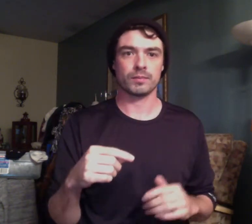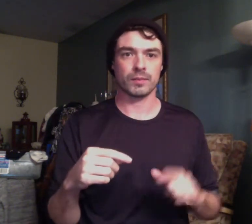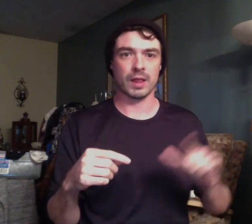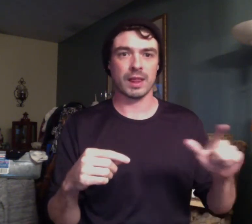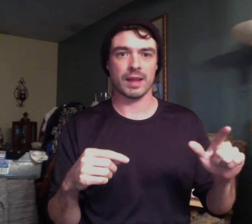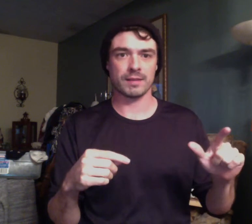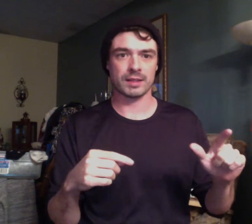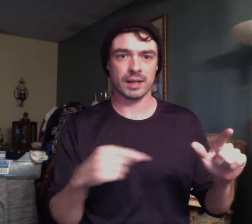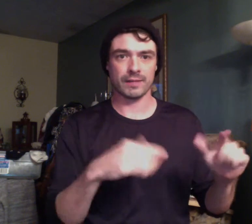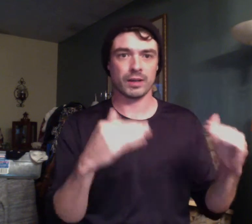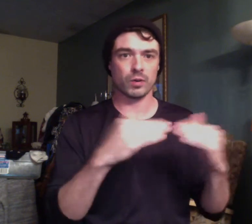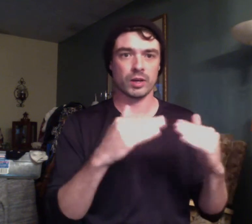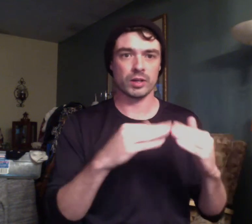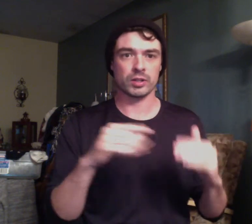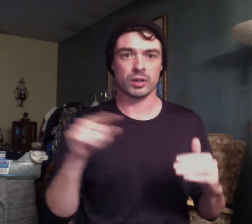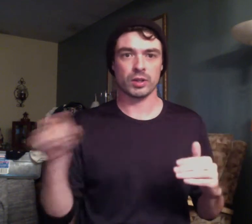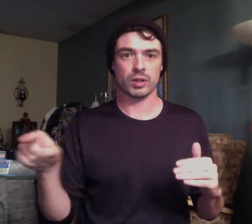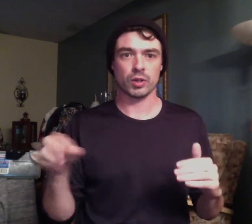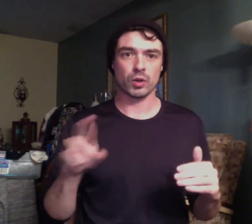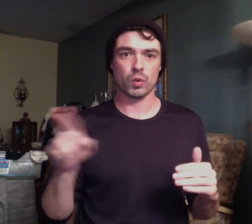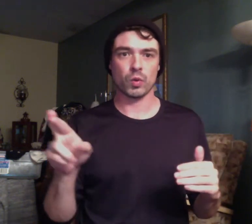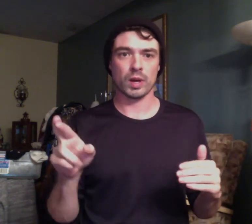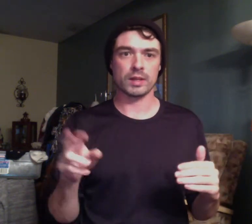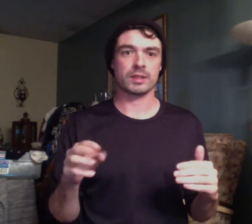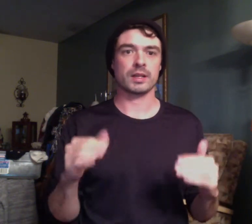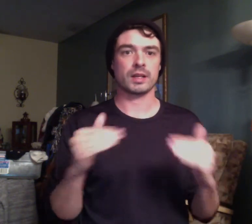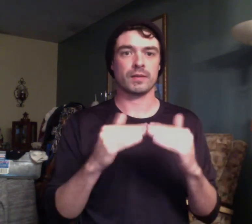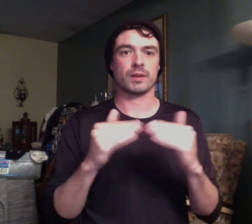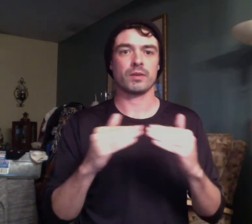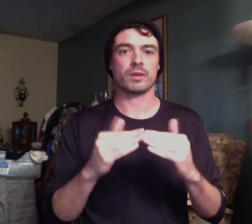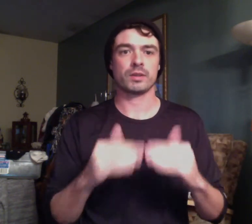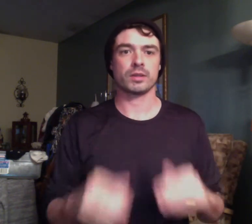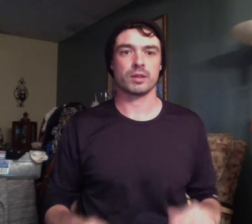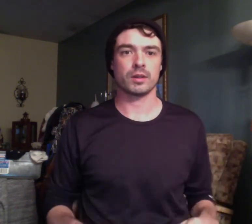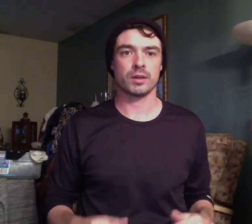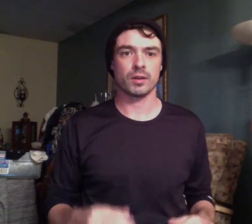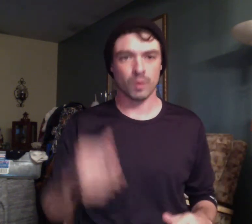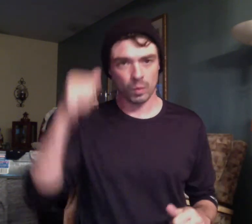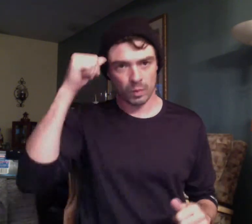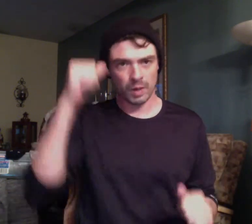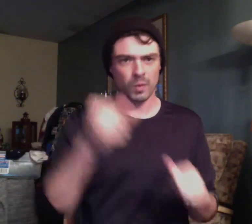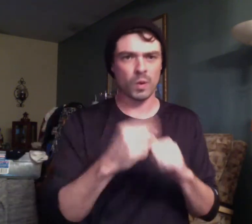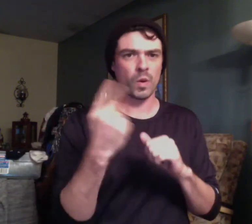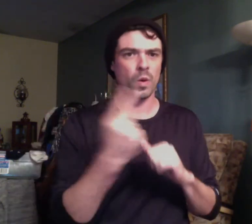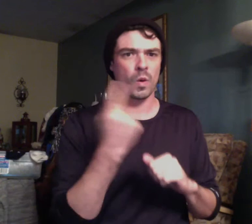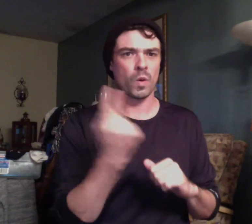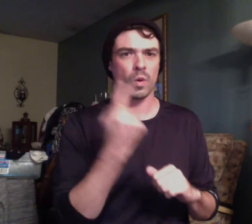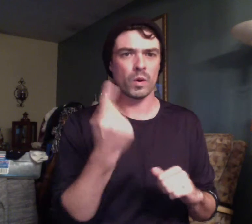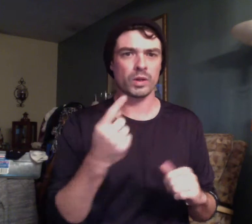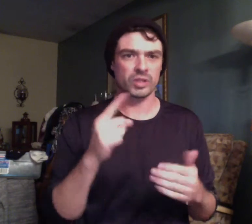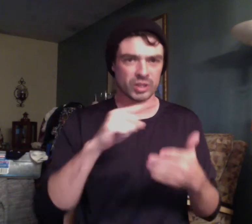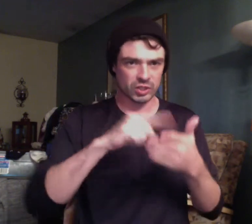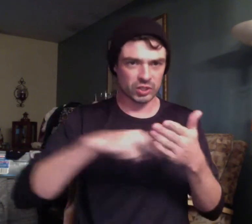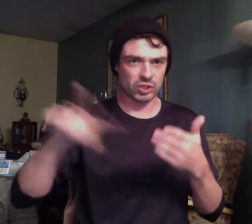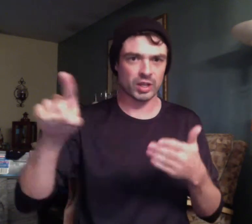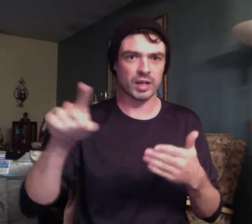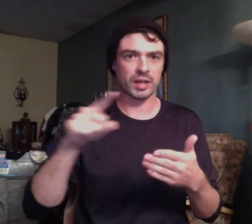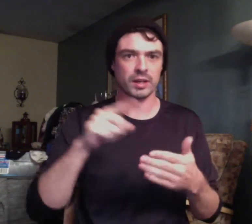equation, and this is the right side of the equation. Remember, you always, always, always check with the original